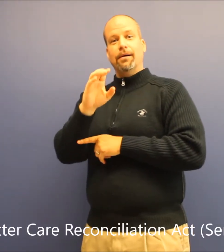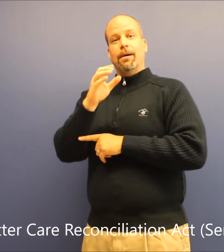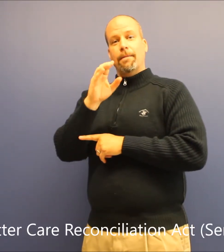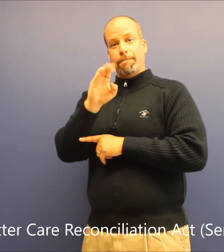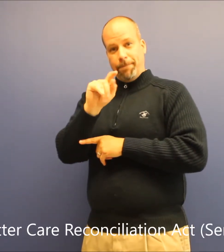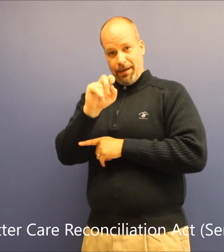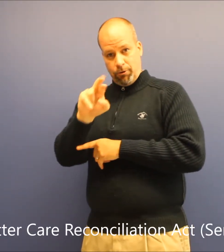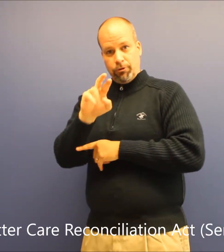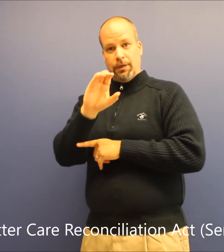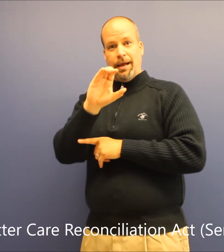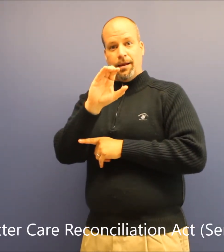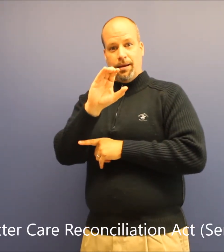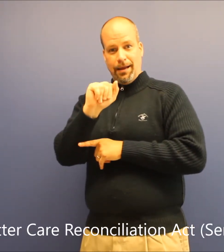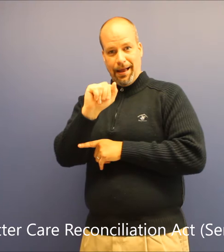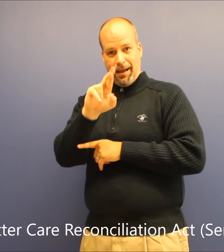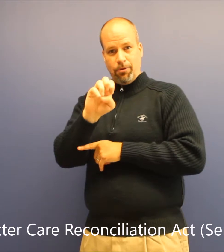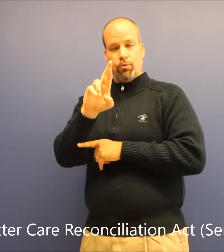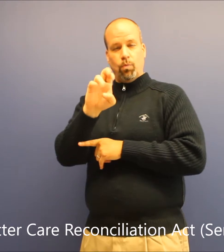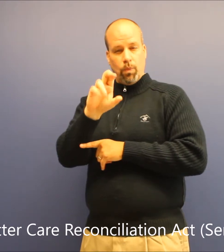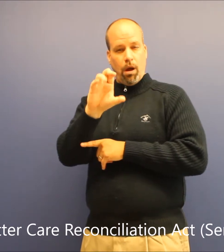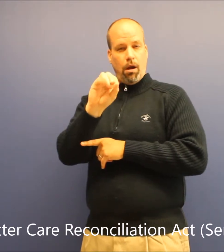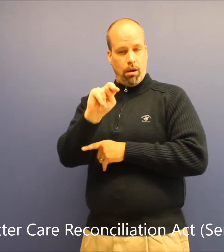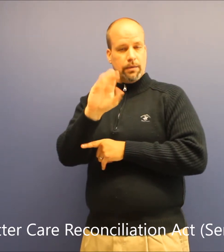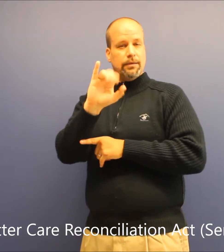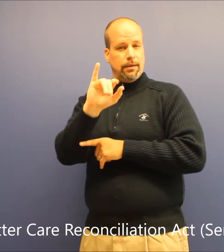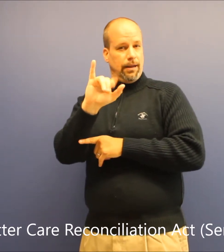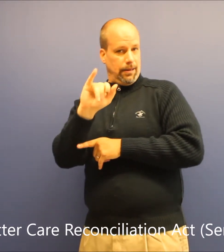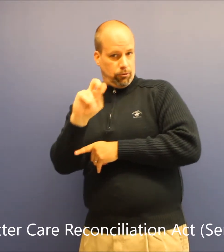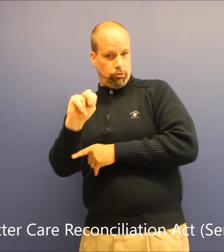For the Senate bill, the Better Care Reconciliation Act,